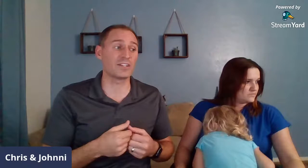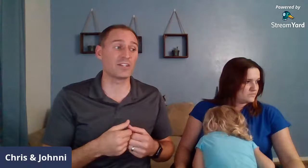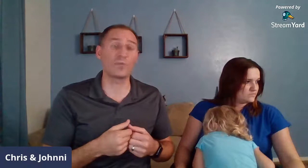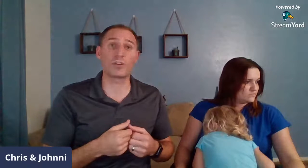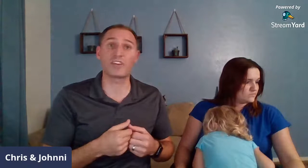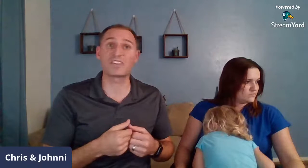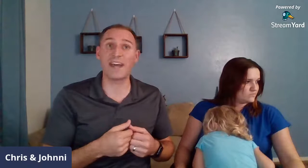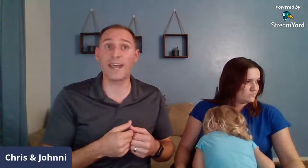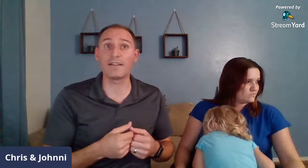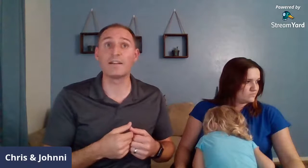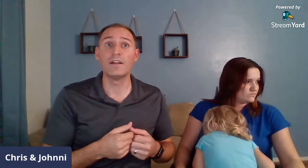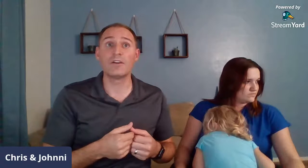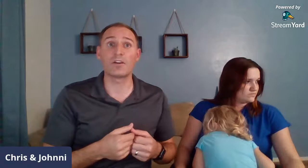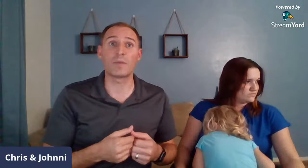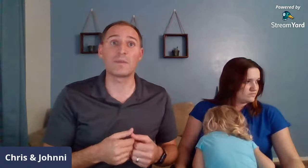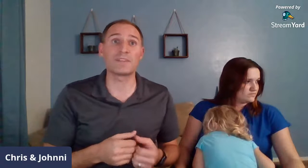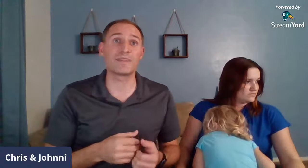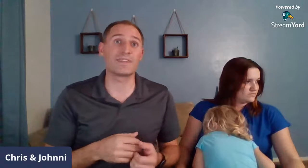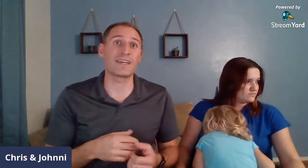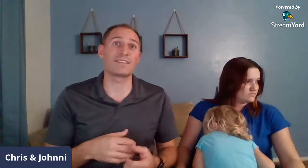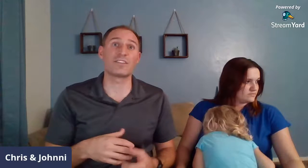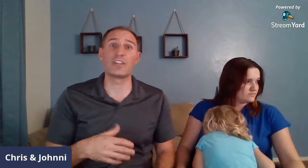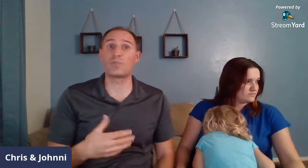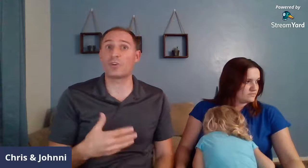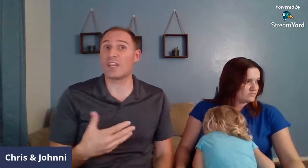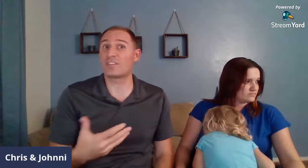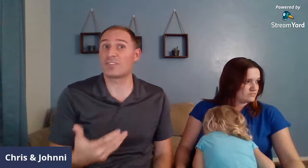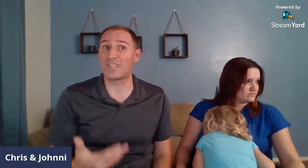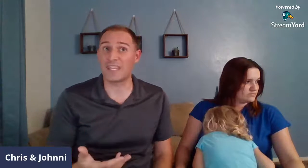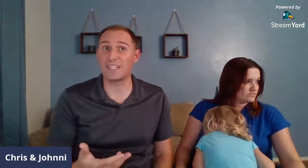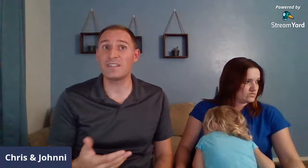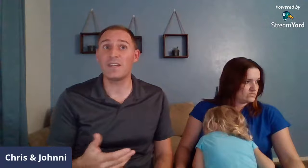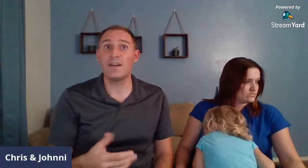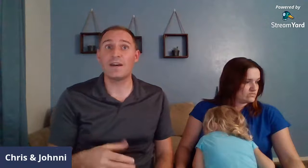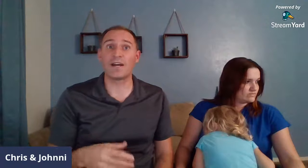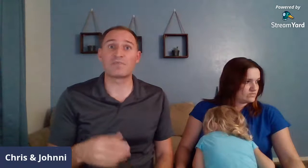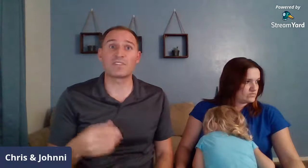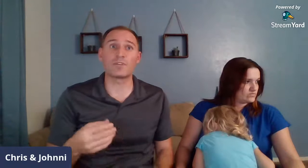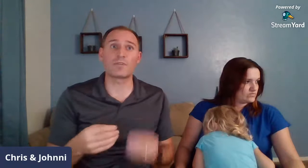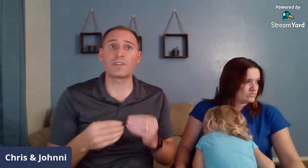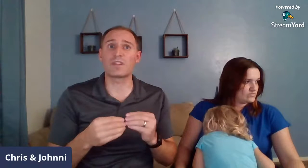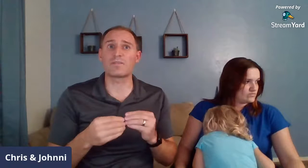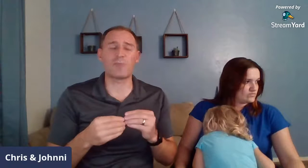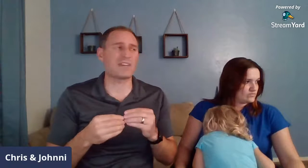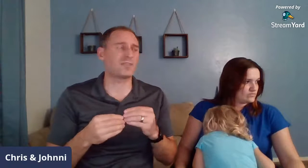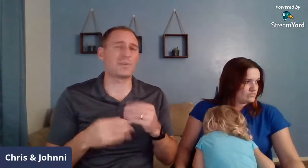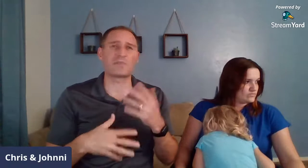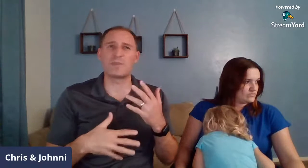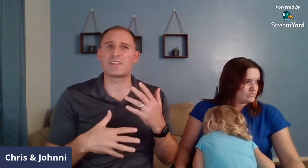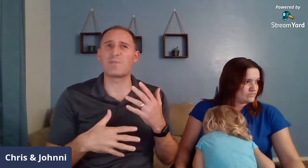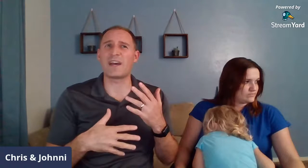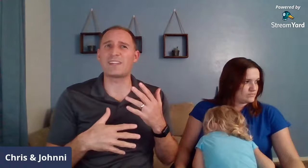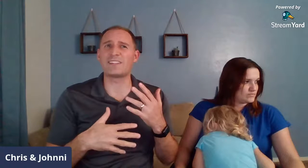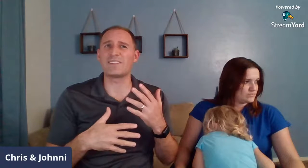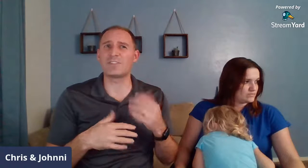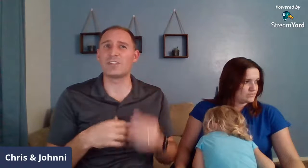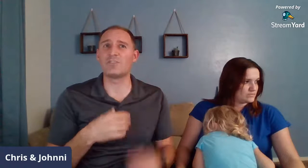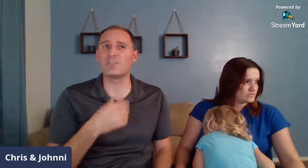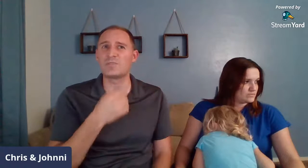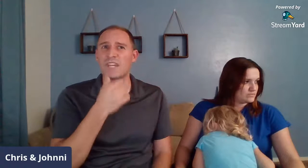little more your style, or maybe something that is a little more entertaining. So over the past few months, we've been compiling different YouTube